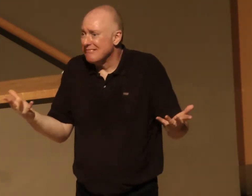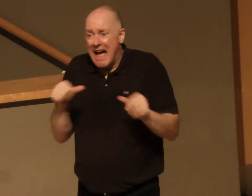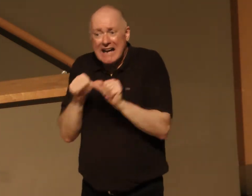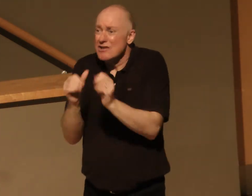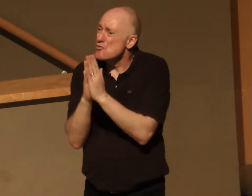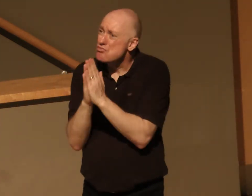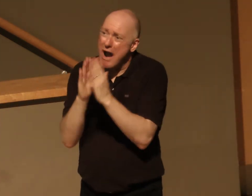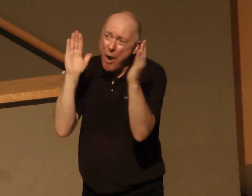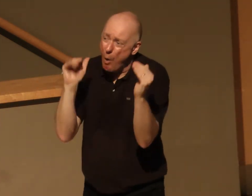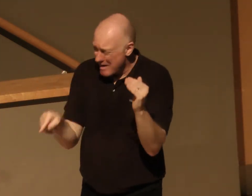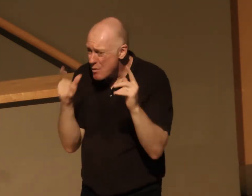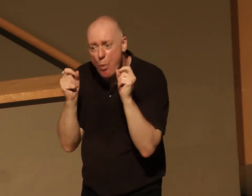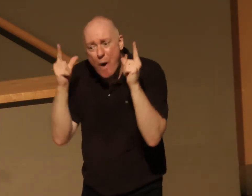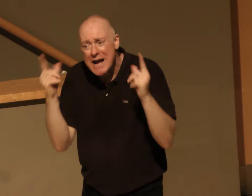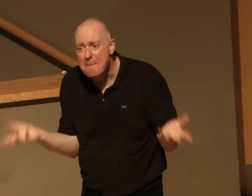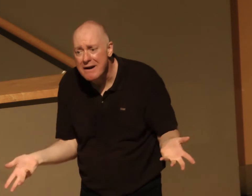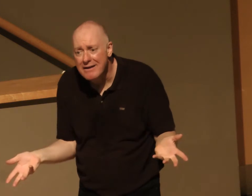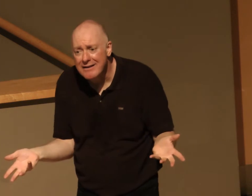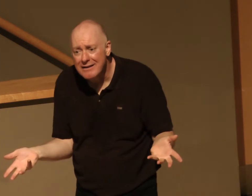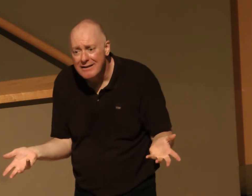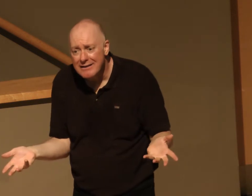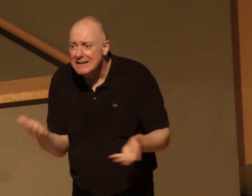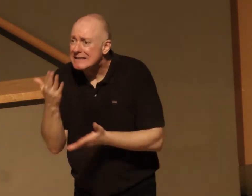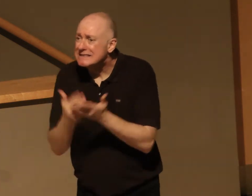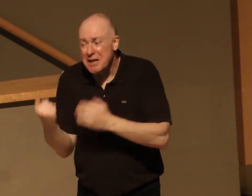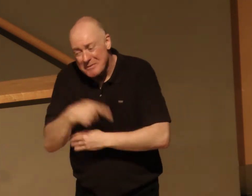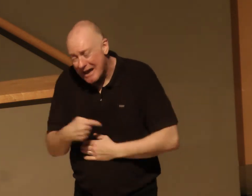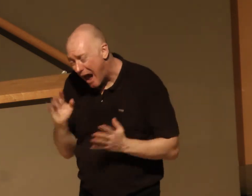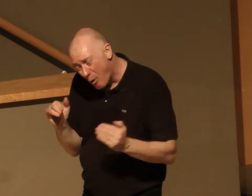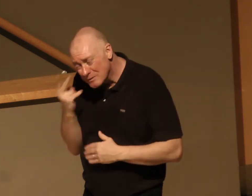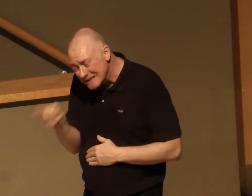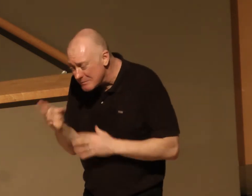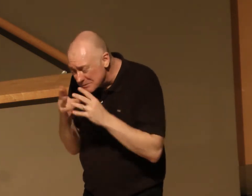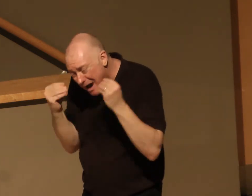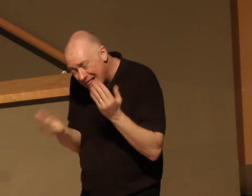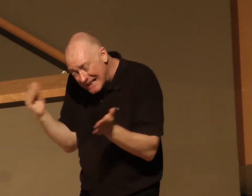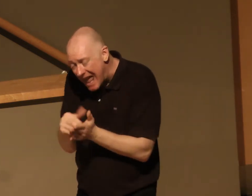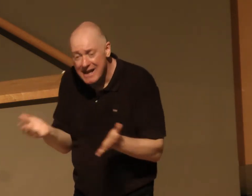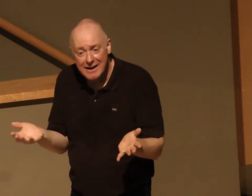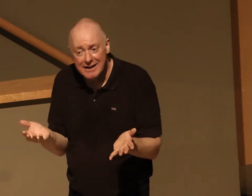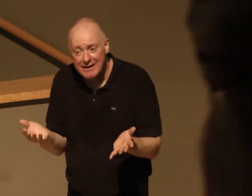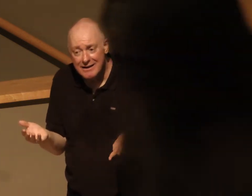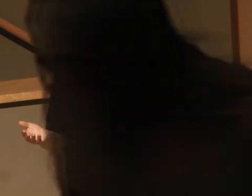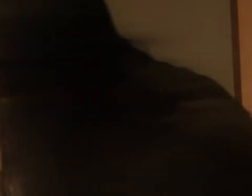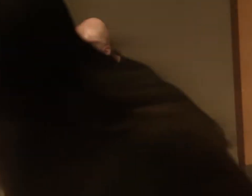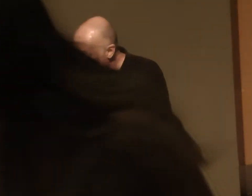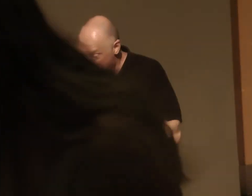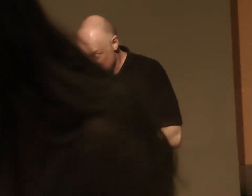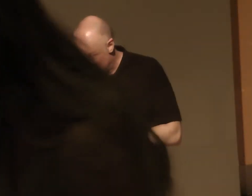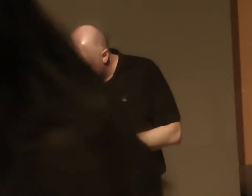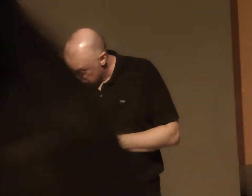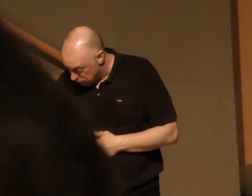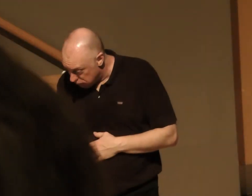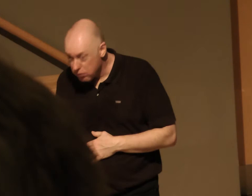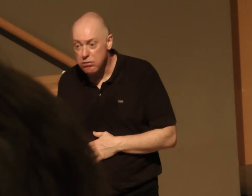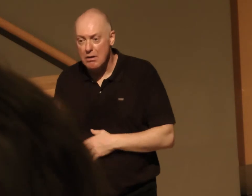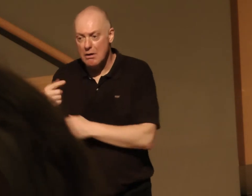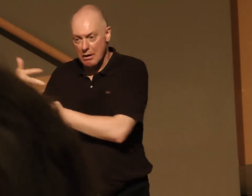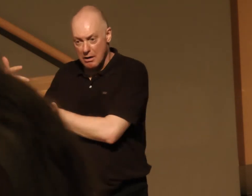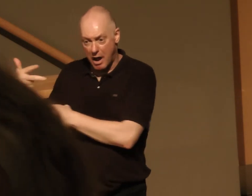hoping that he'll wake up that someday I'll see his smile again when he fell she says it took paramedics around 20 minutes